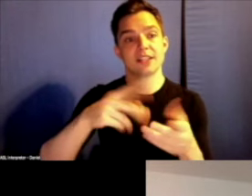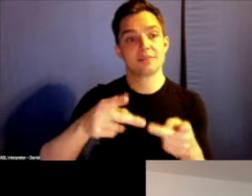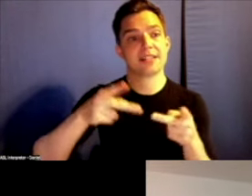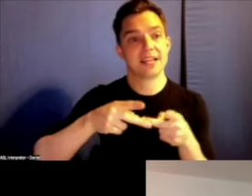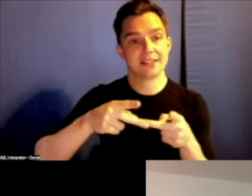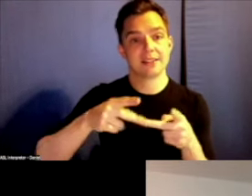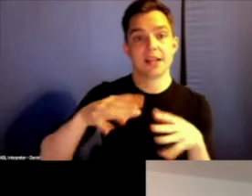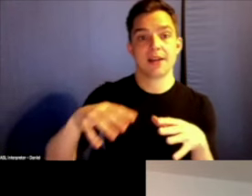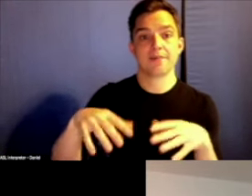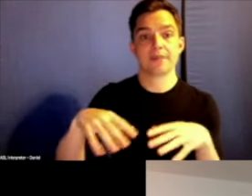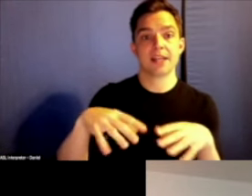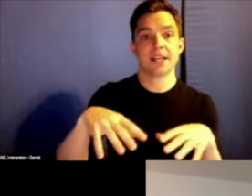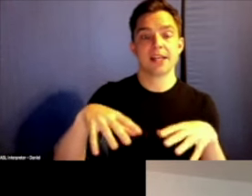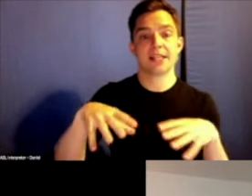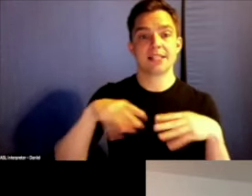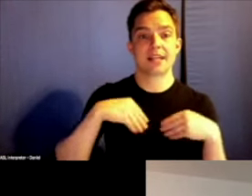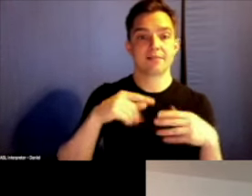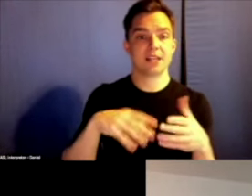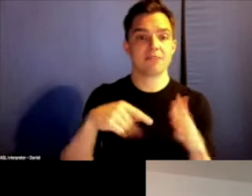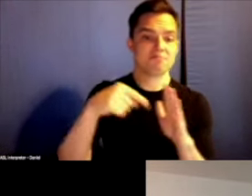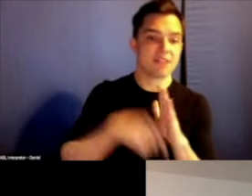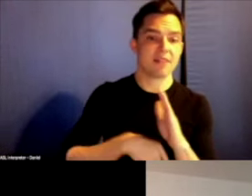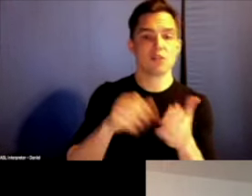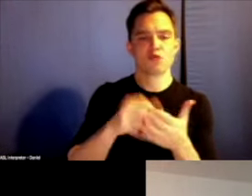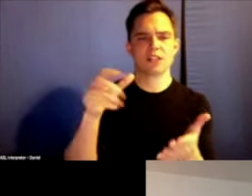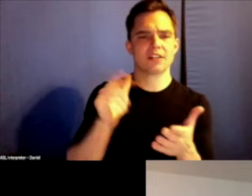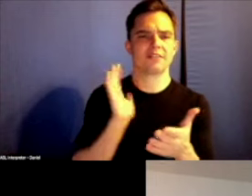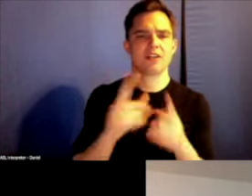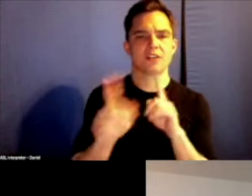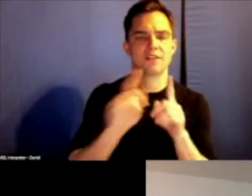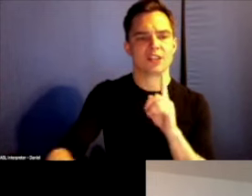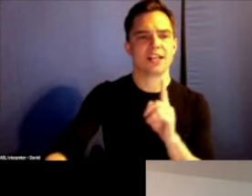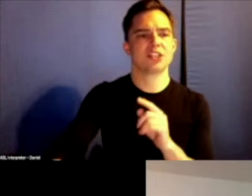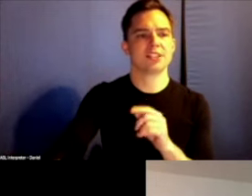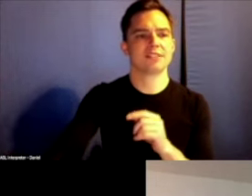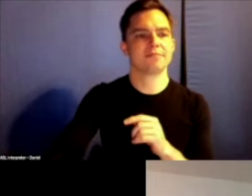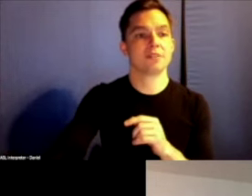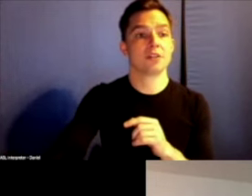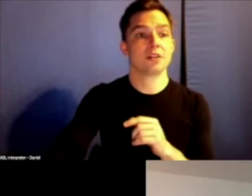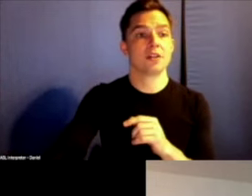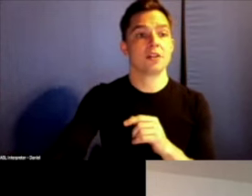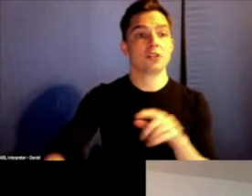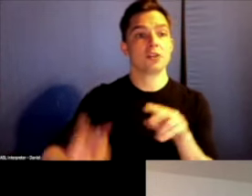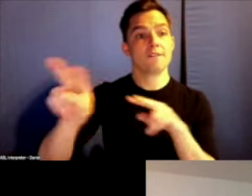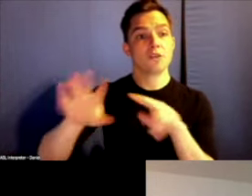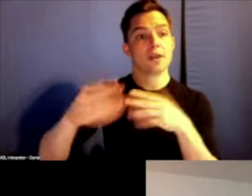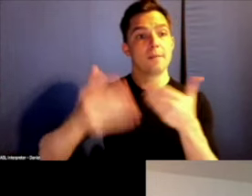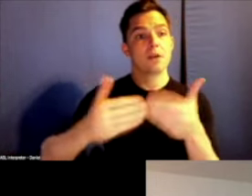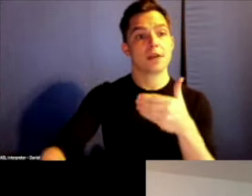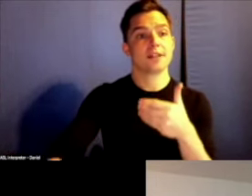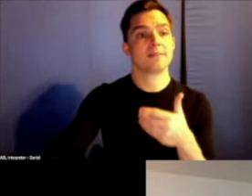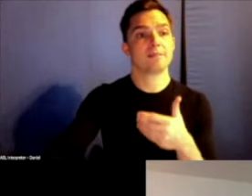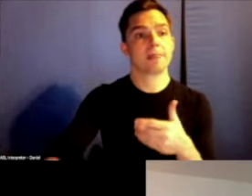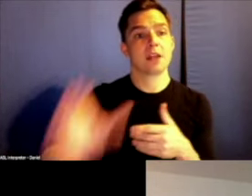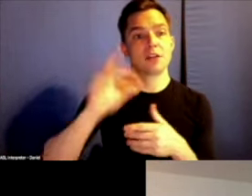and taking in the depth and richness of our conversations. To view their progress, you can look for Andre